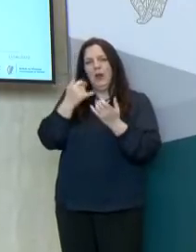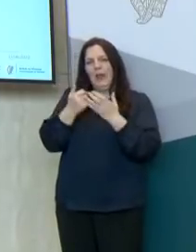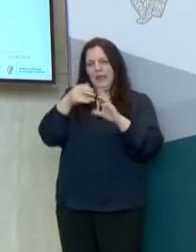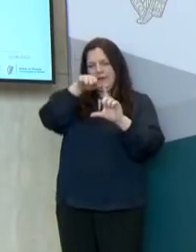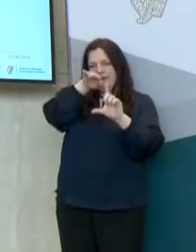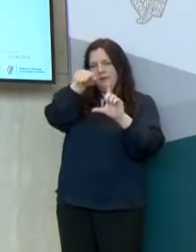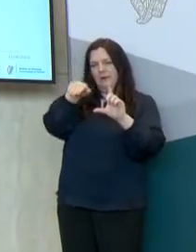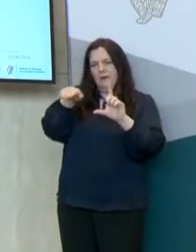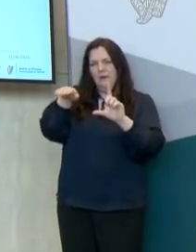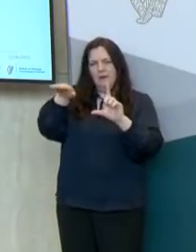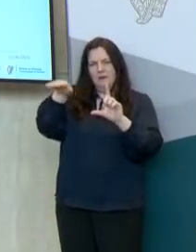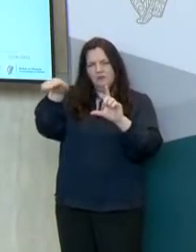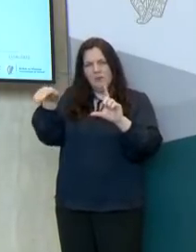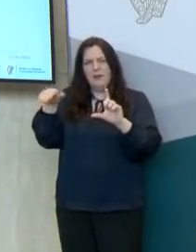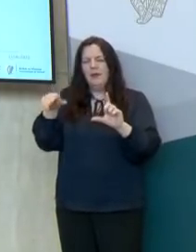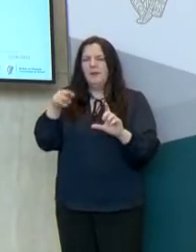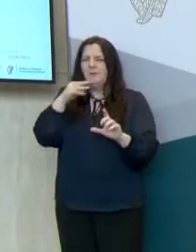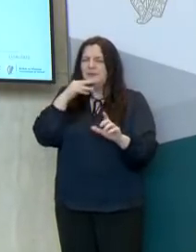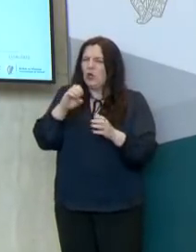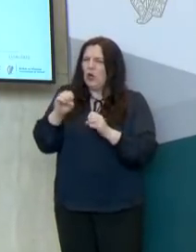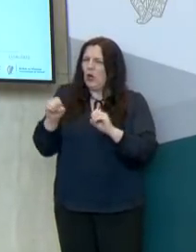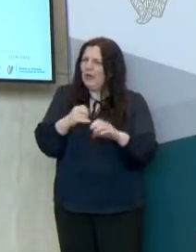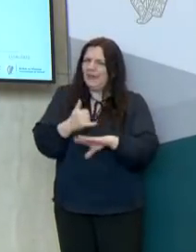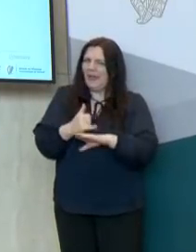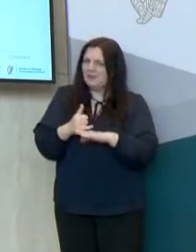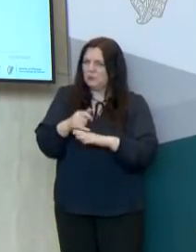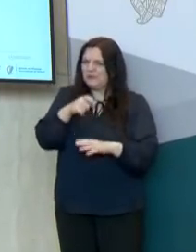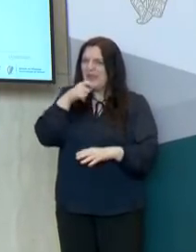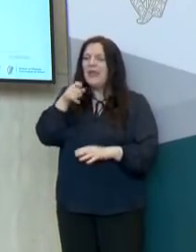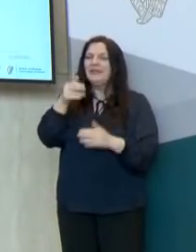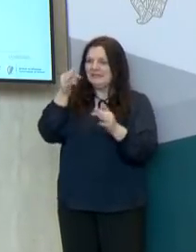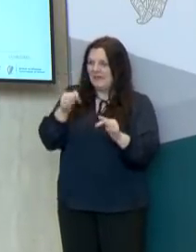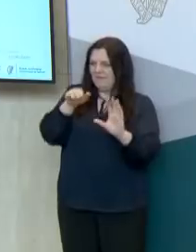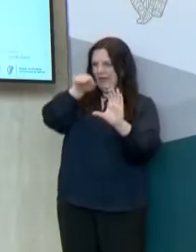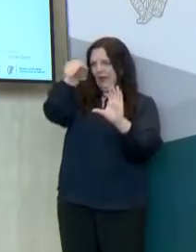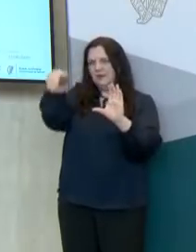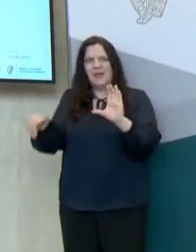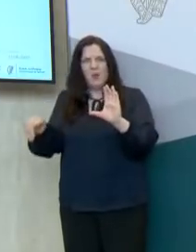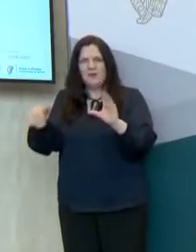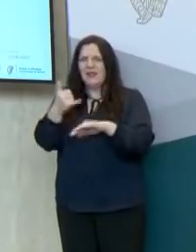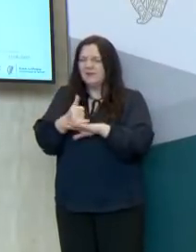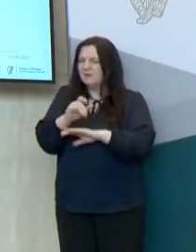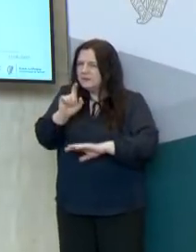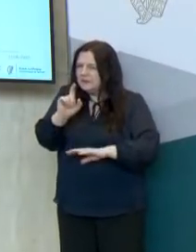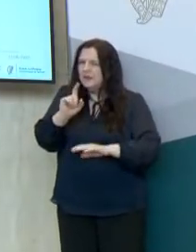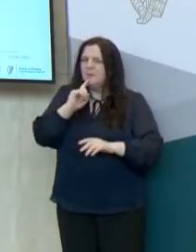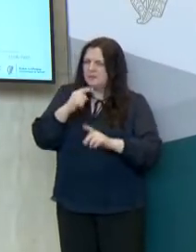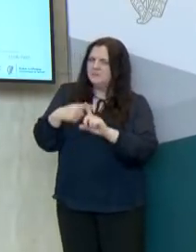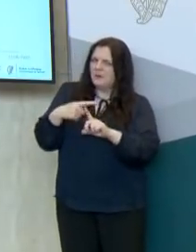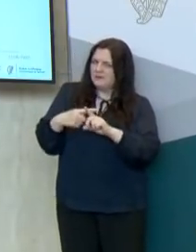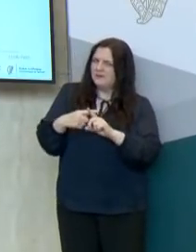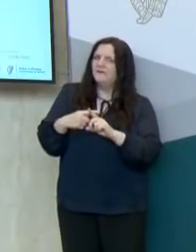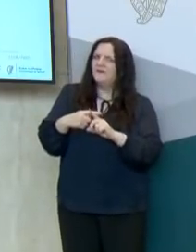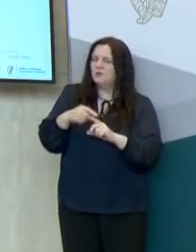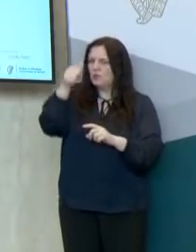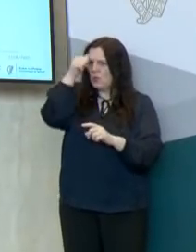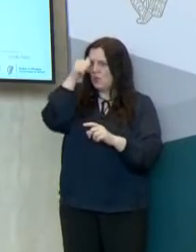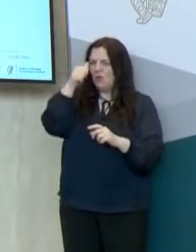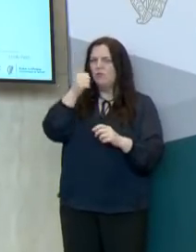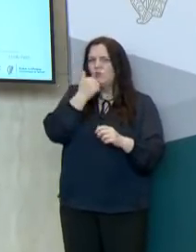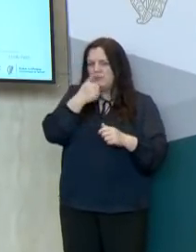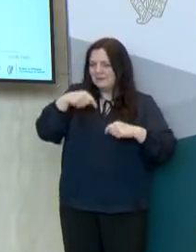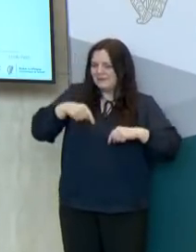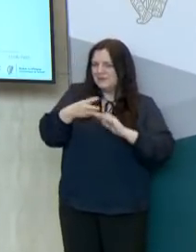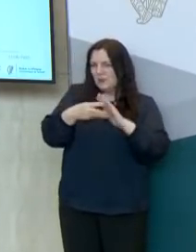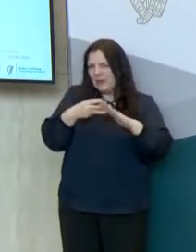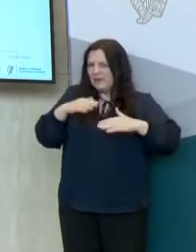it's very early days to be drawing those conclusions, but it is a positive note that the numbers this week are similar to the numbers